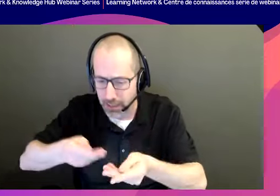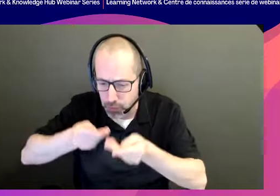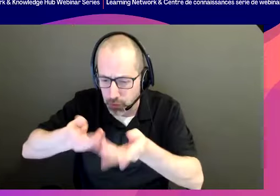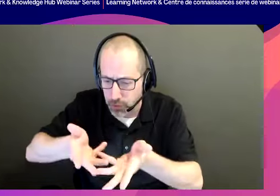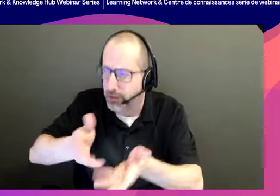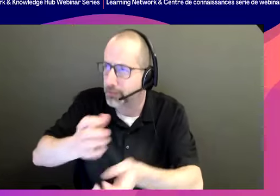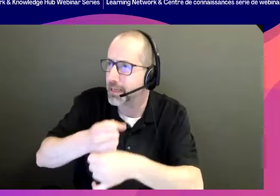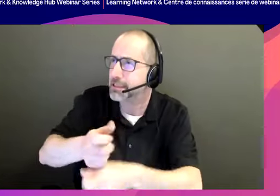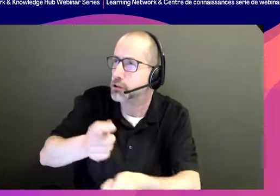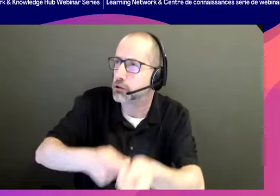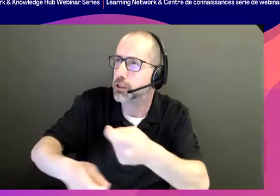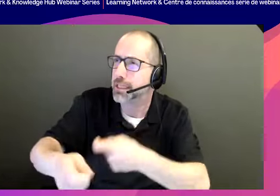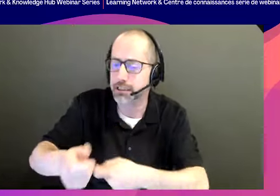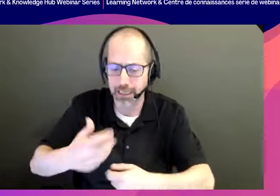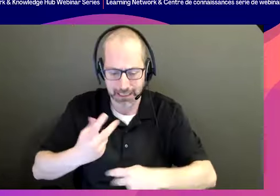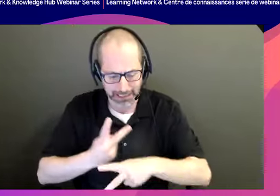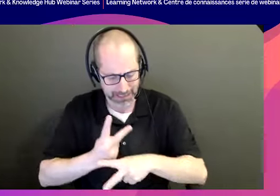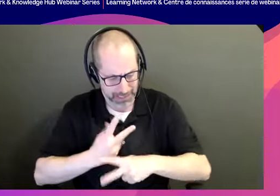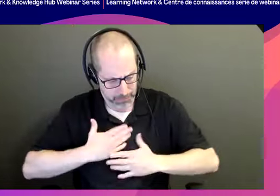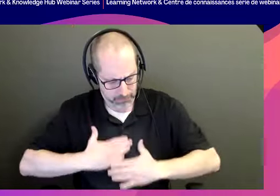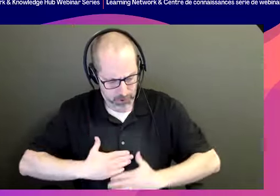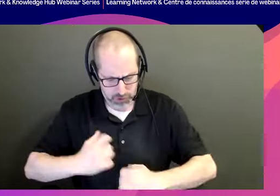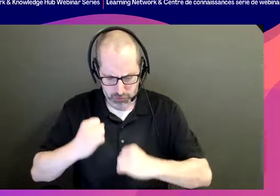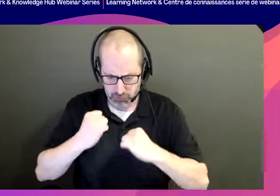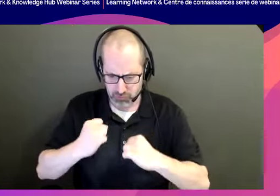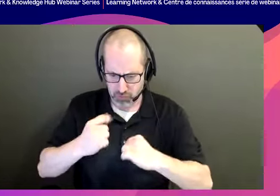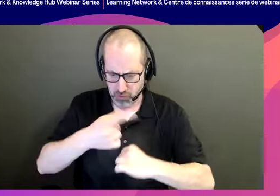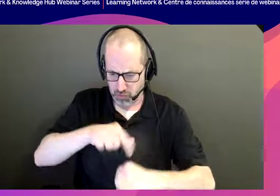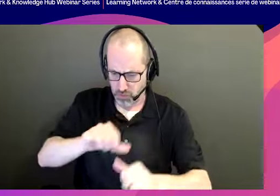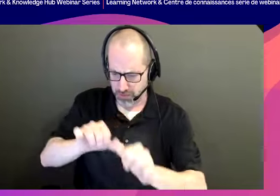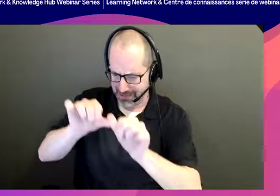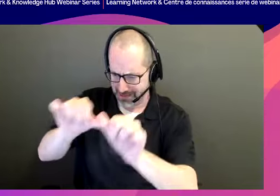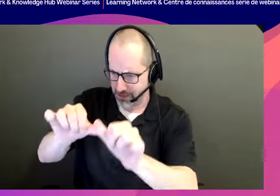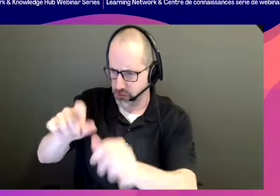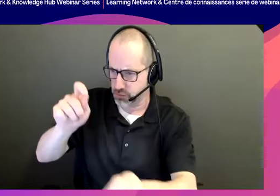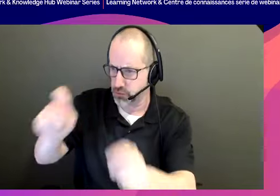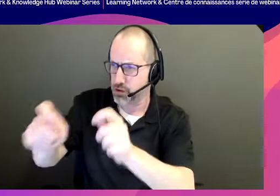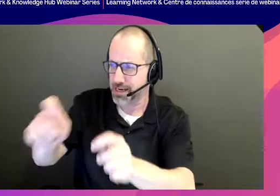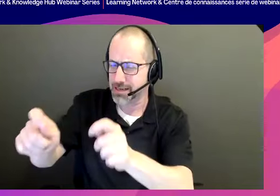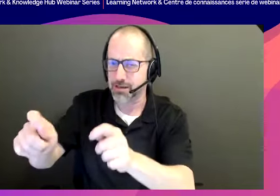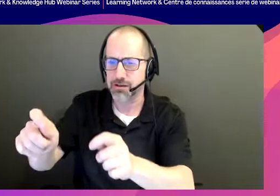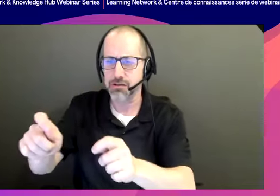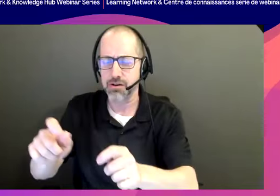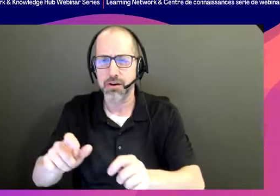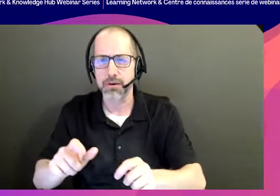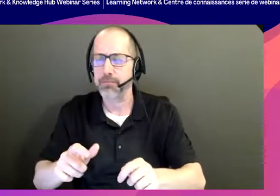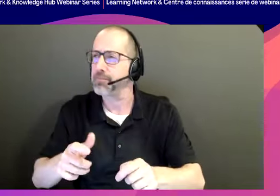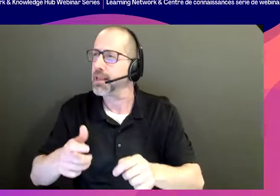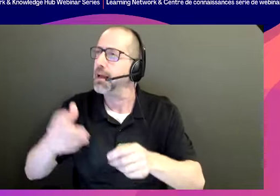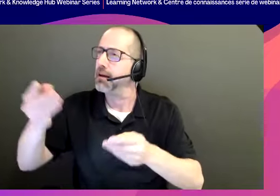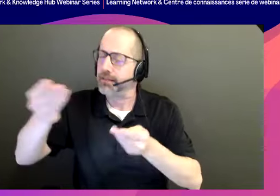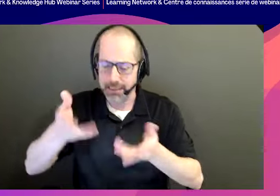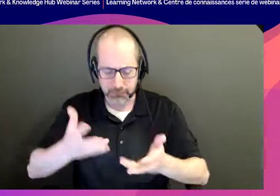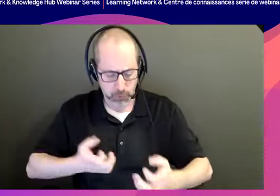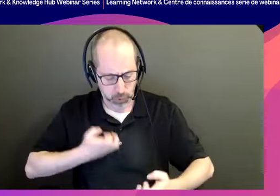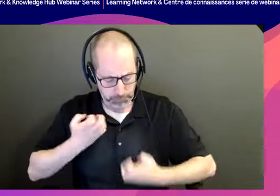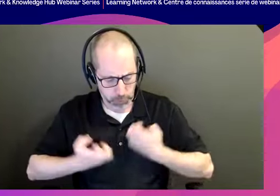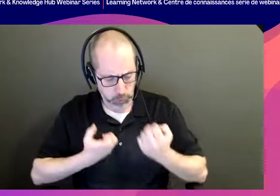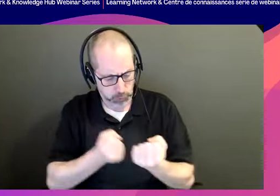our bodies to stay strong while we continue doing these changes, and to be able to just have some emotional support during